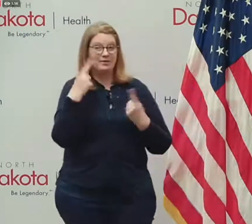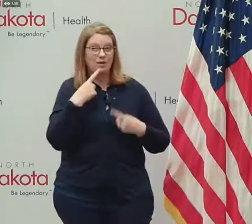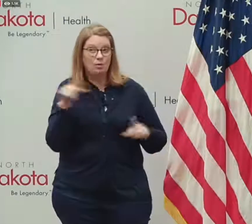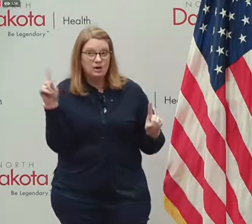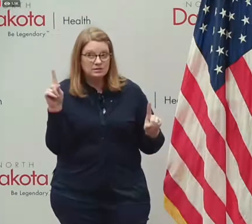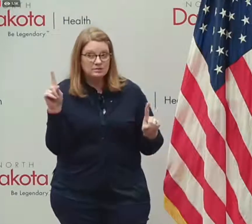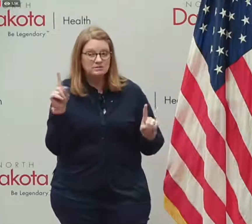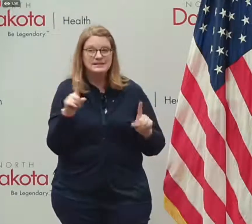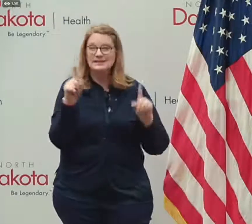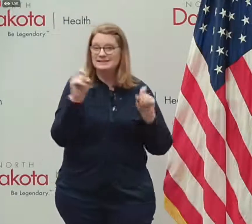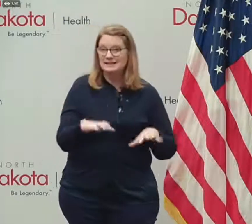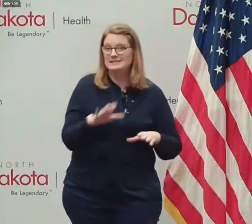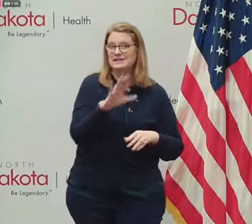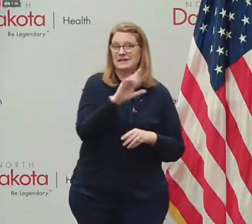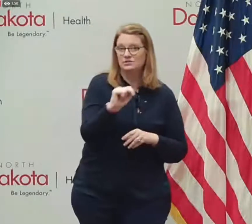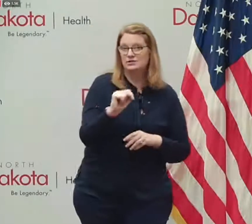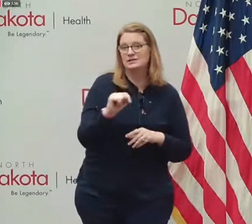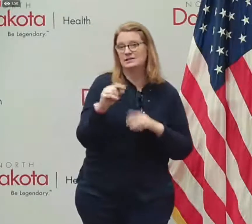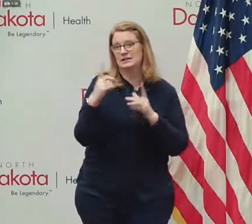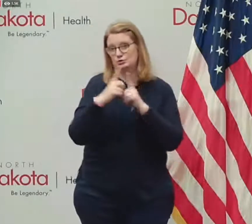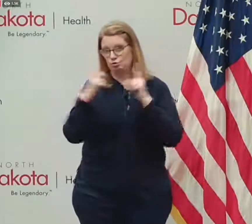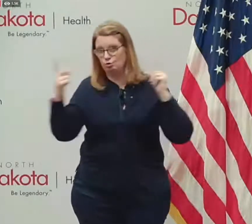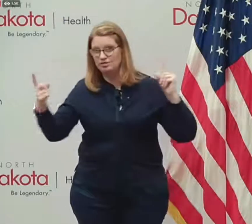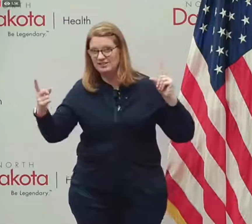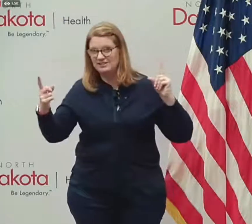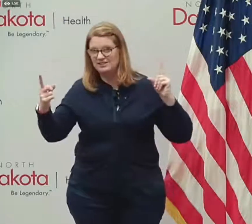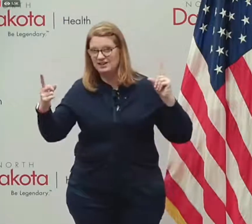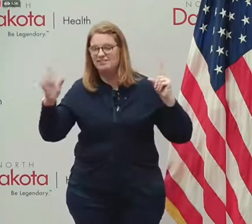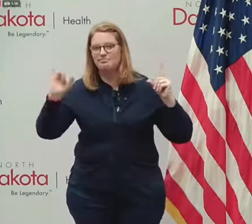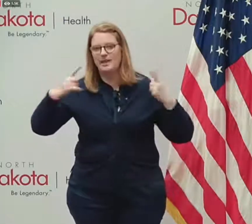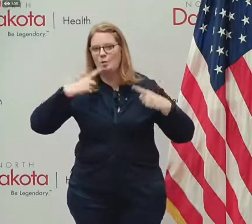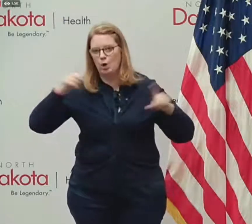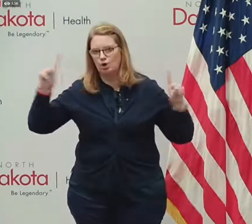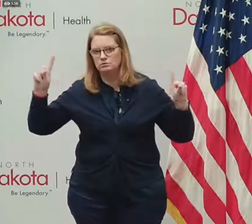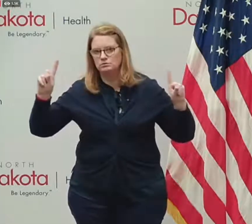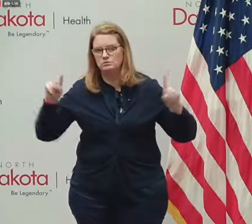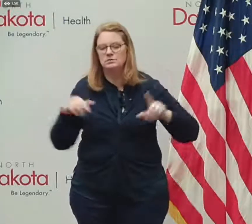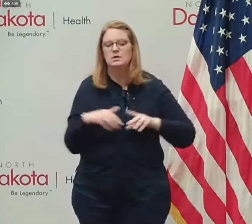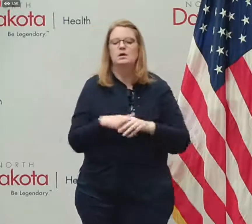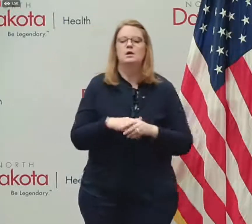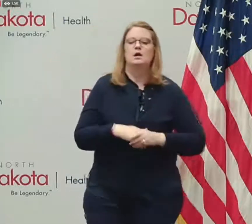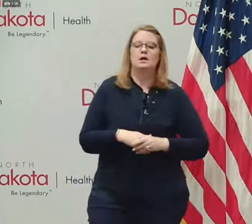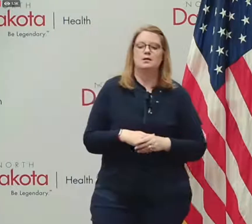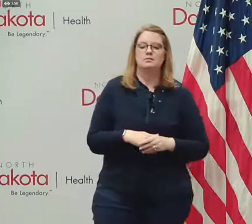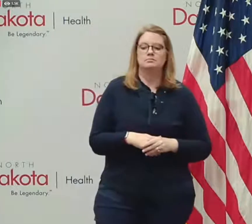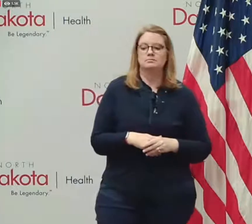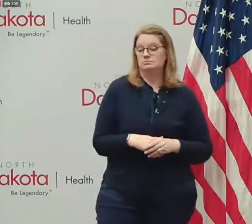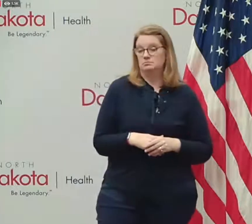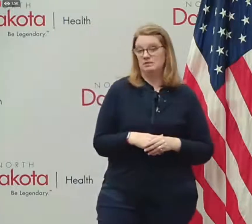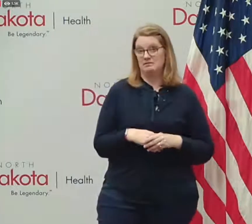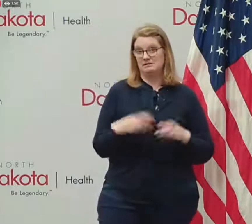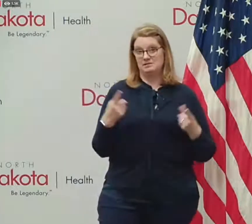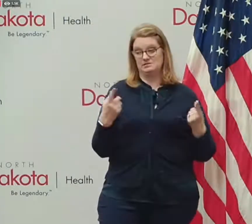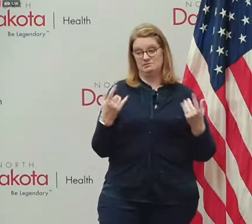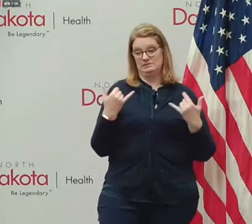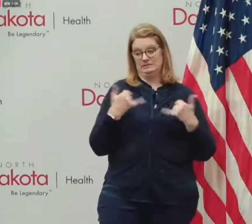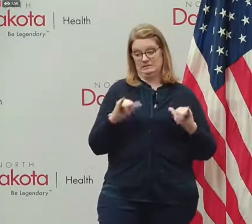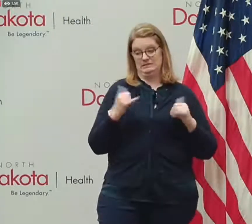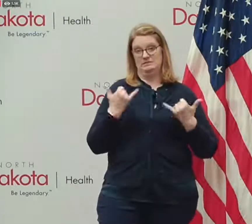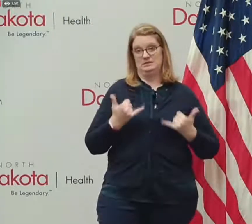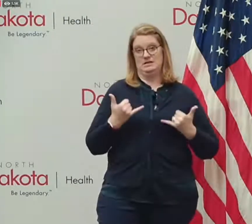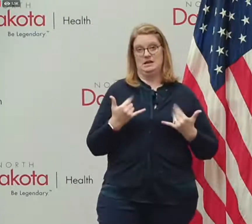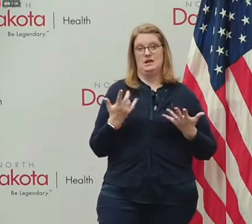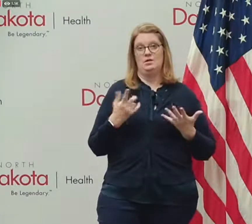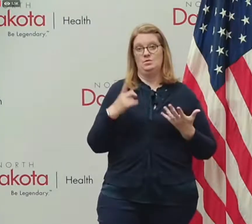Testing, contact tracing, social distancing works, and so we're going to keep doing those things. But again, we're doing it right now in the middle of a huge